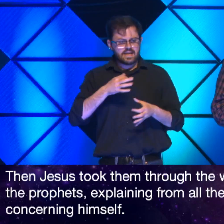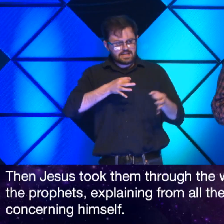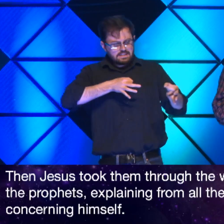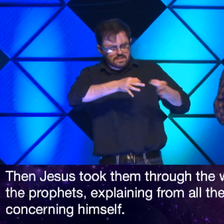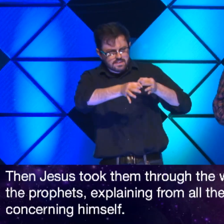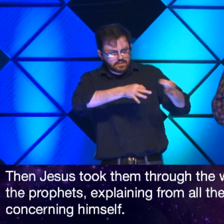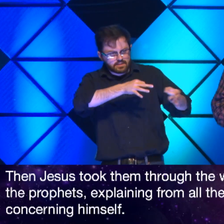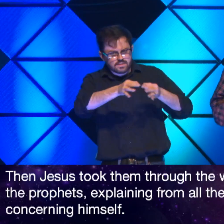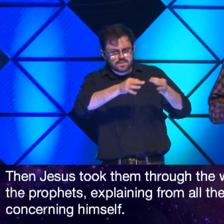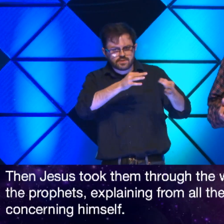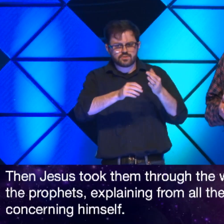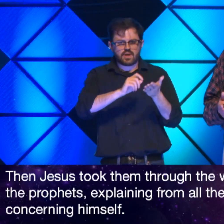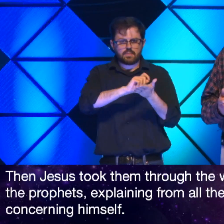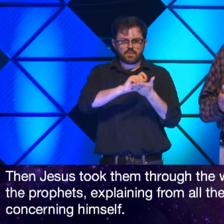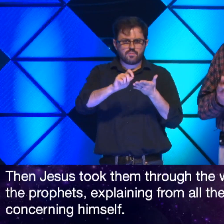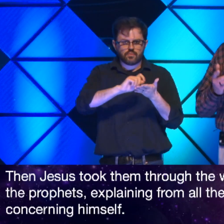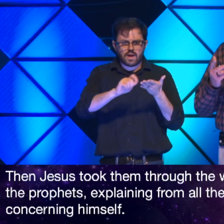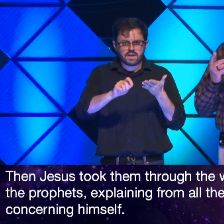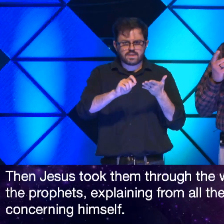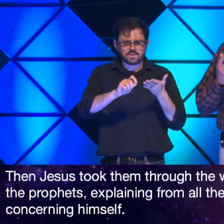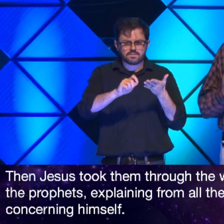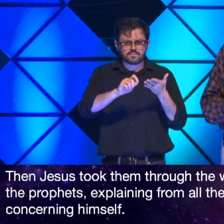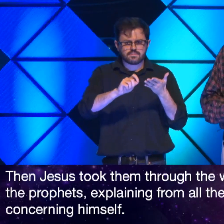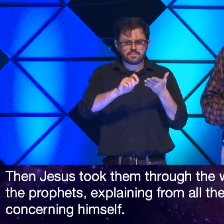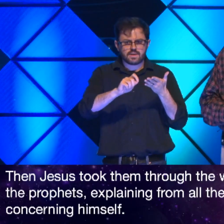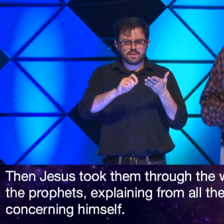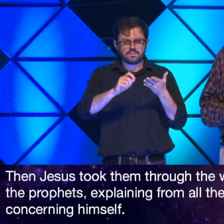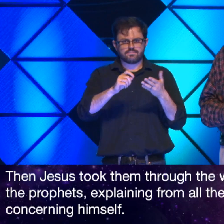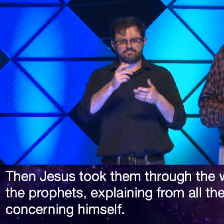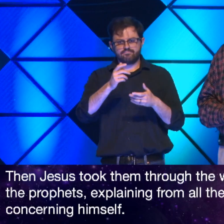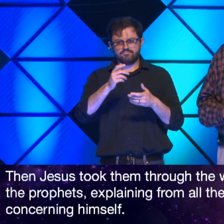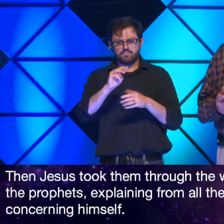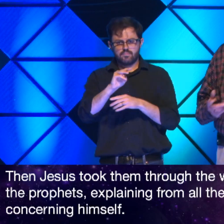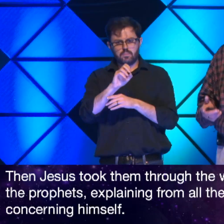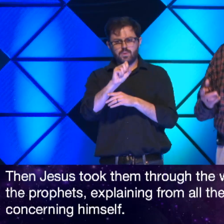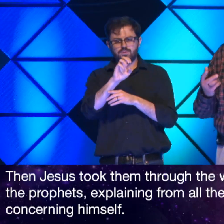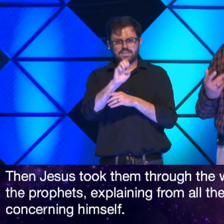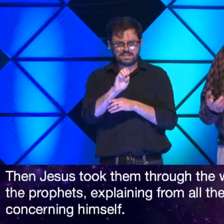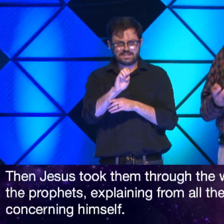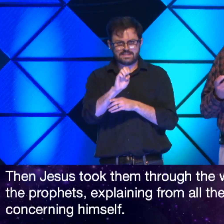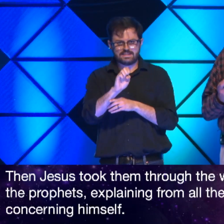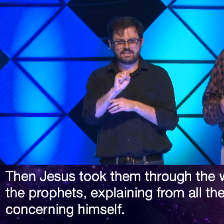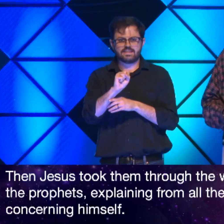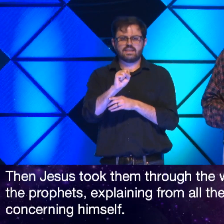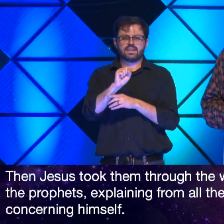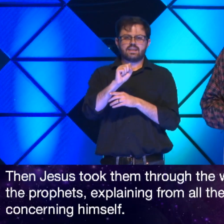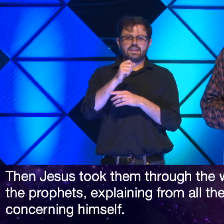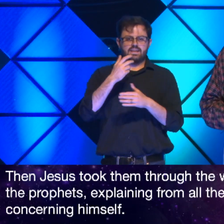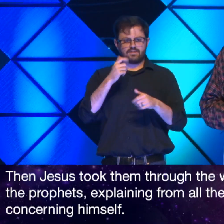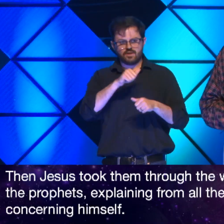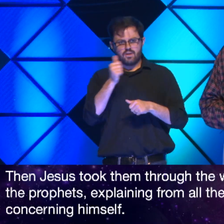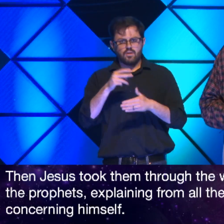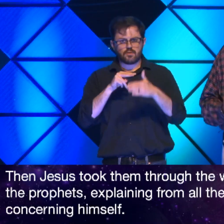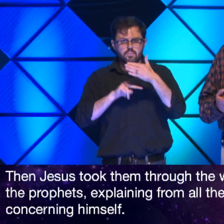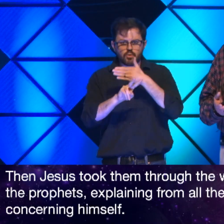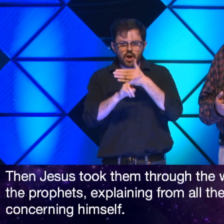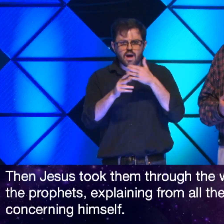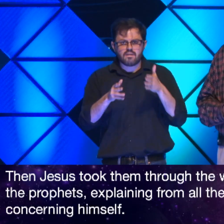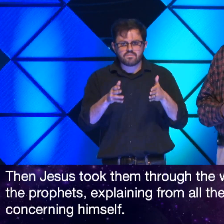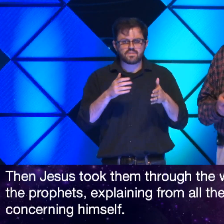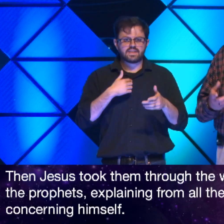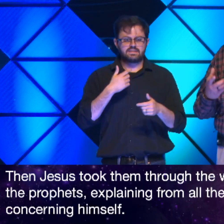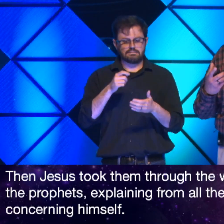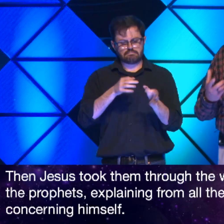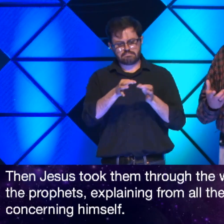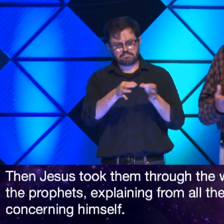and all the prophets, explaining from all the scriptures the things concerning himself. By this time,